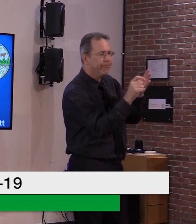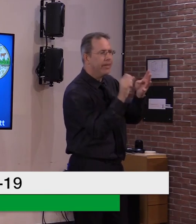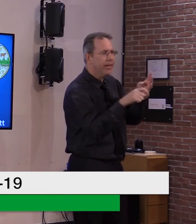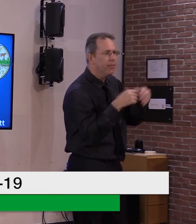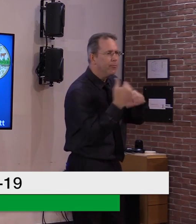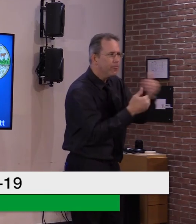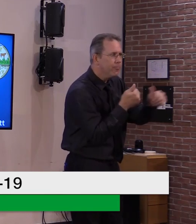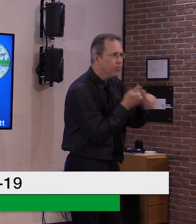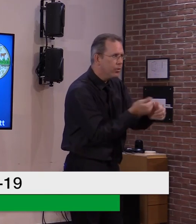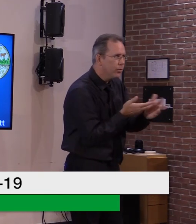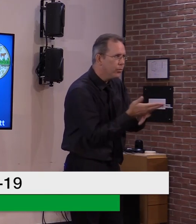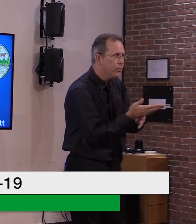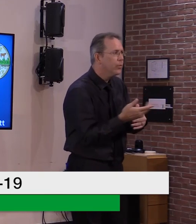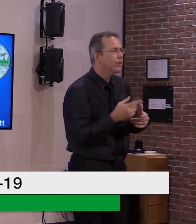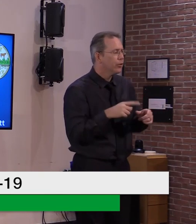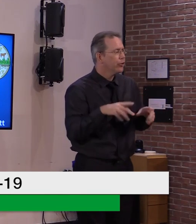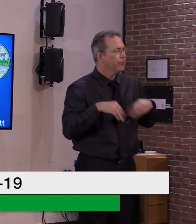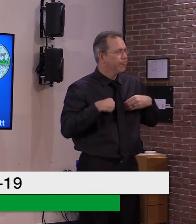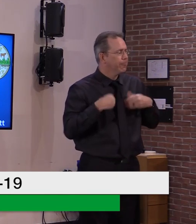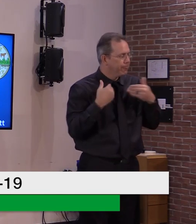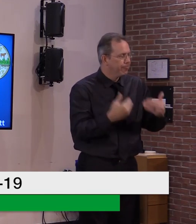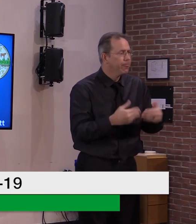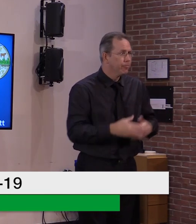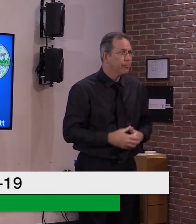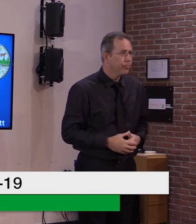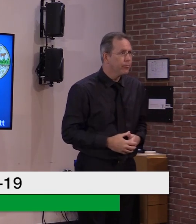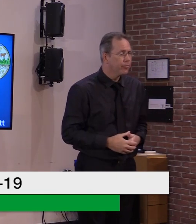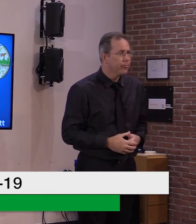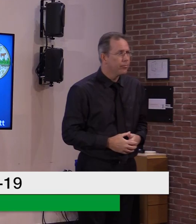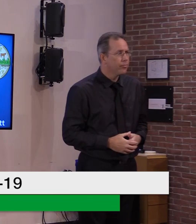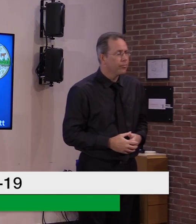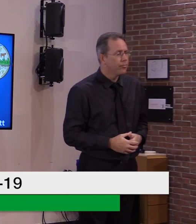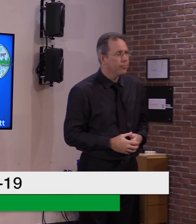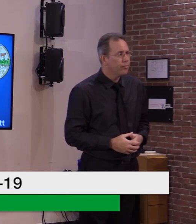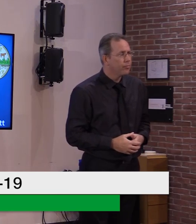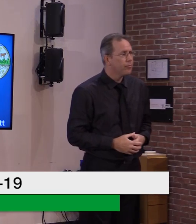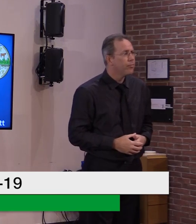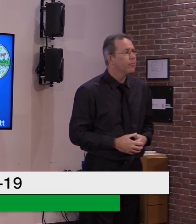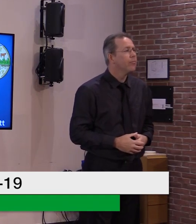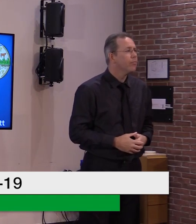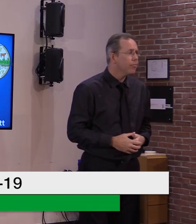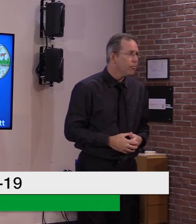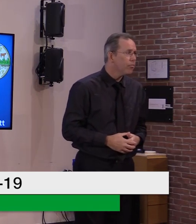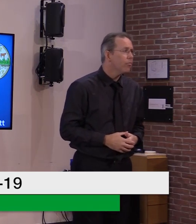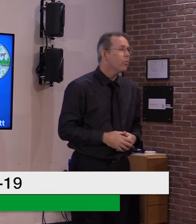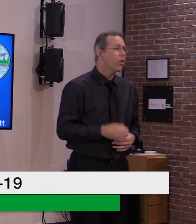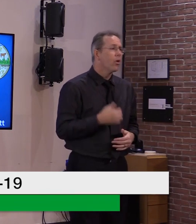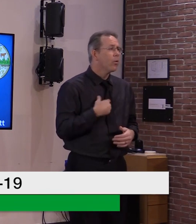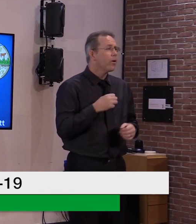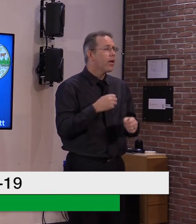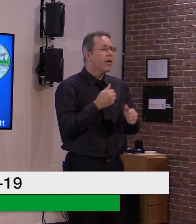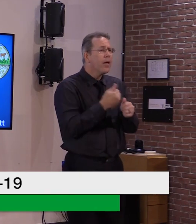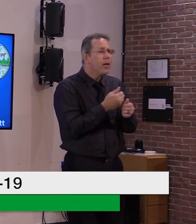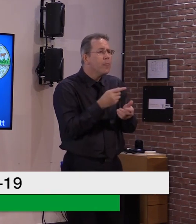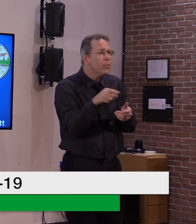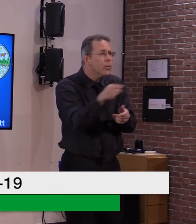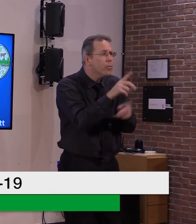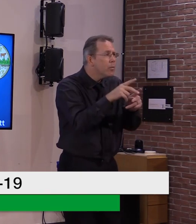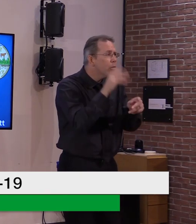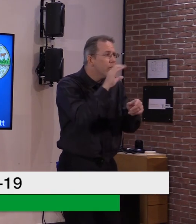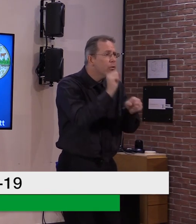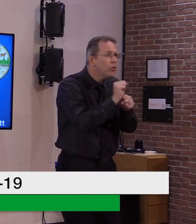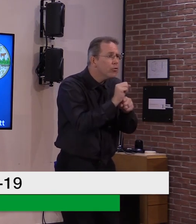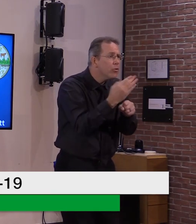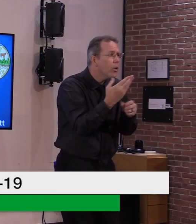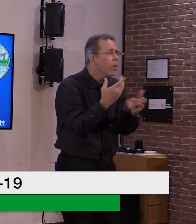and we can be a research for that a resource for that we're the labor department not the unemployment department so we can help with that